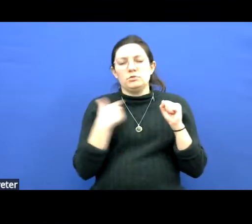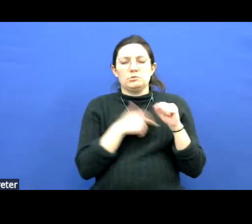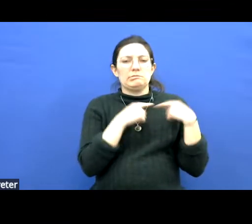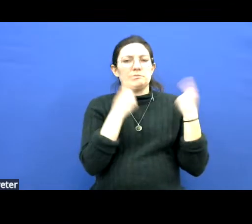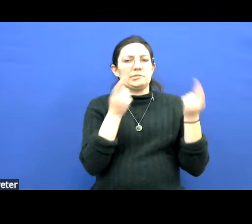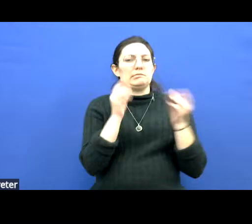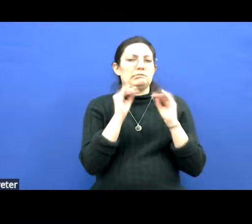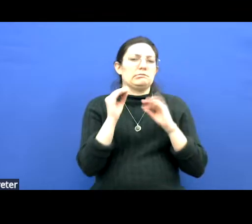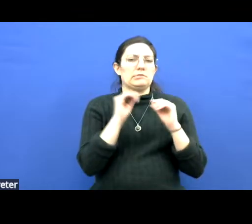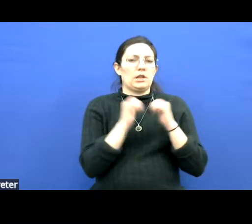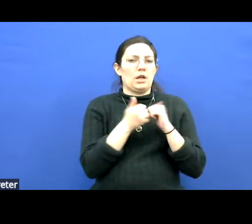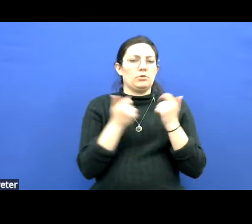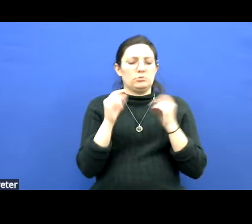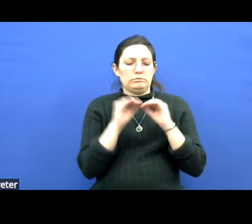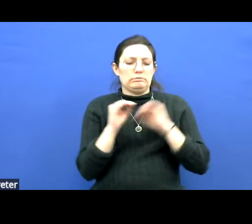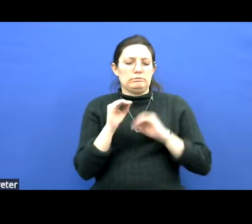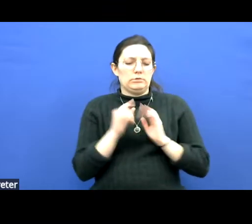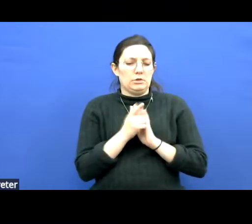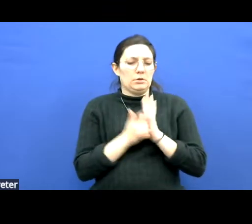So